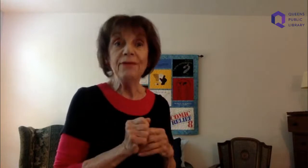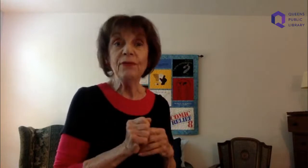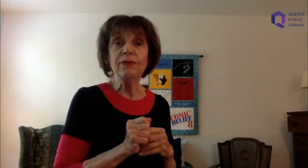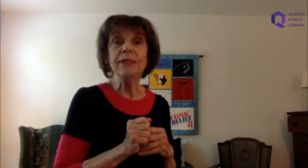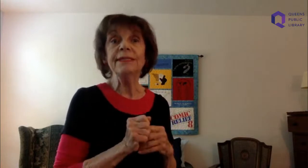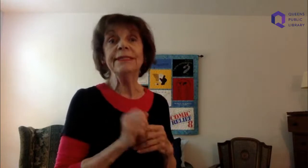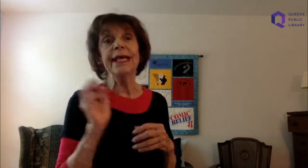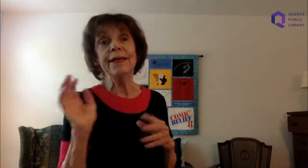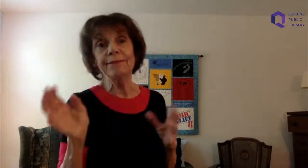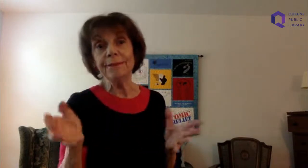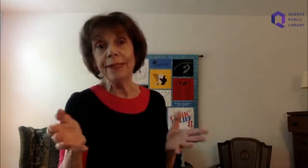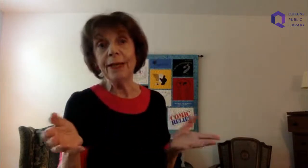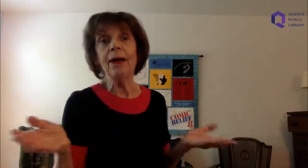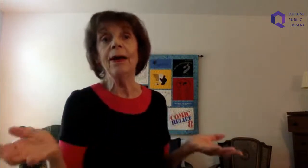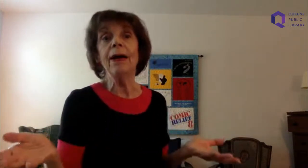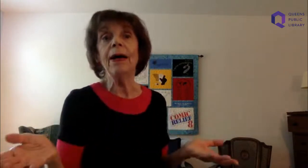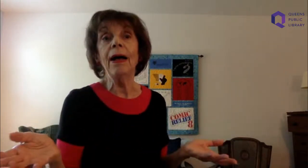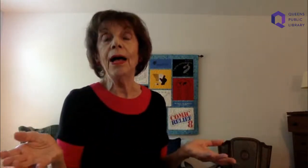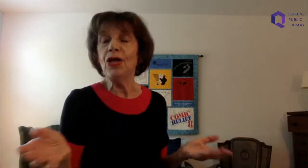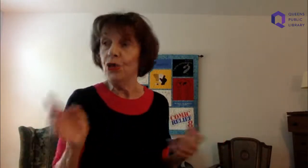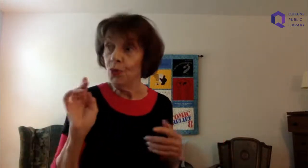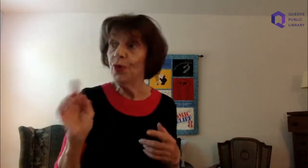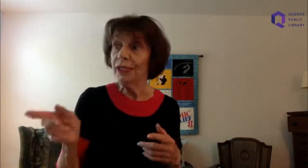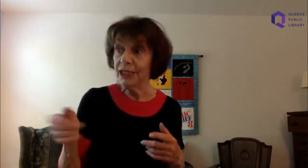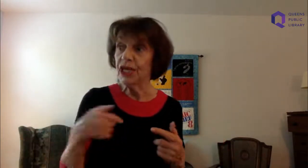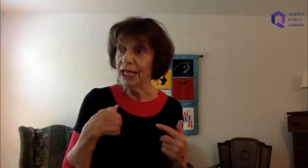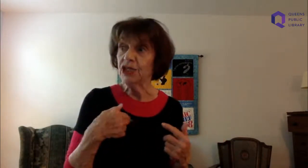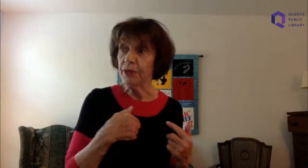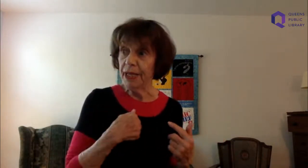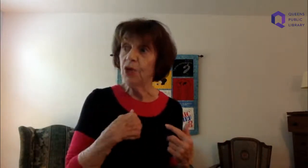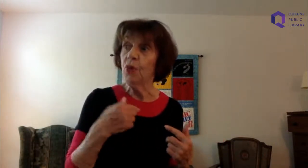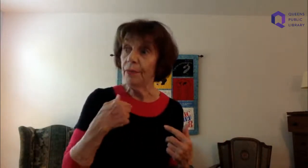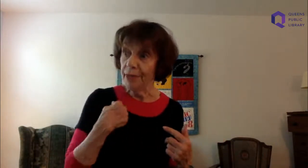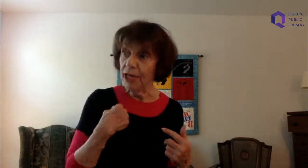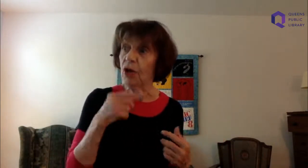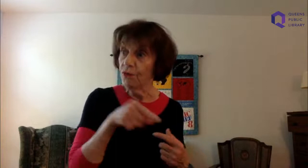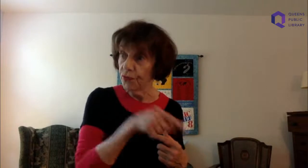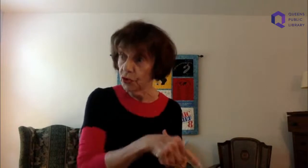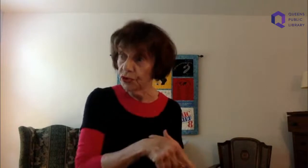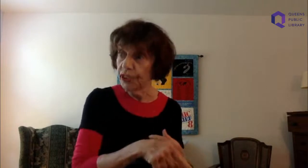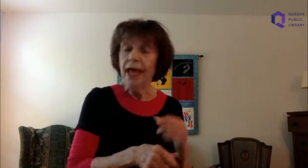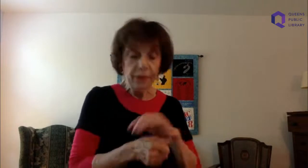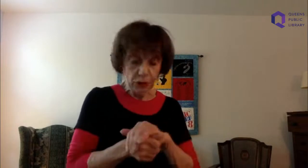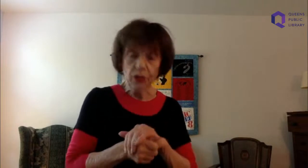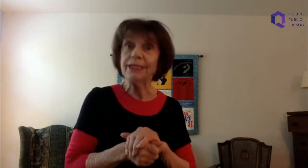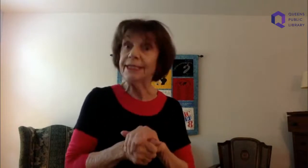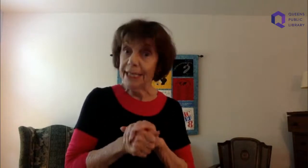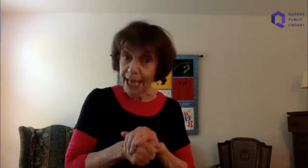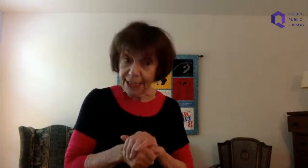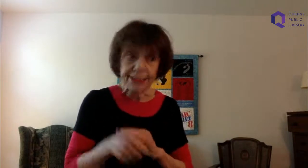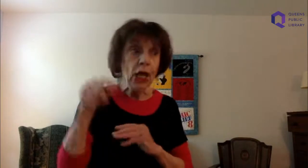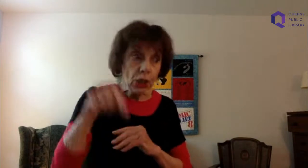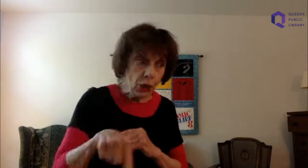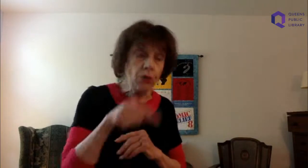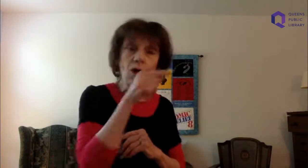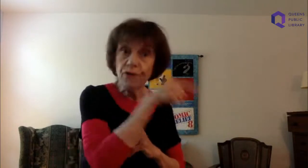Beaver said, you really challenging me? You want me to go first? The turtle said, yes, you go